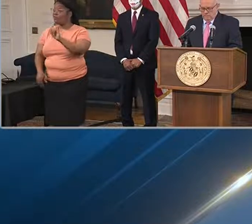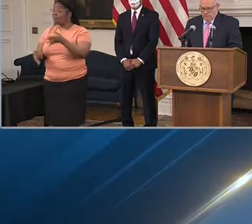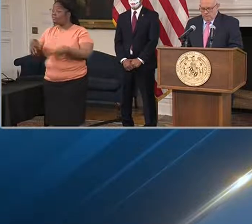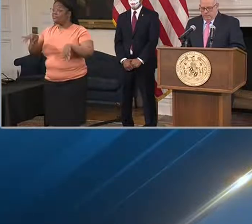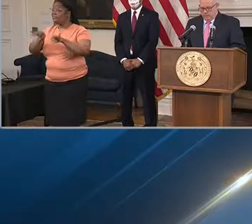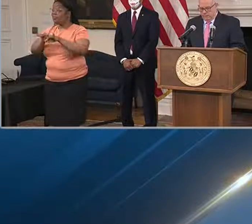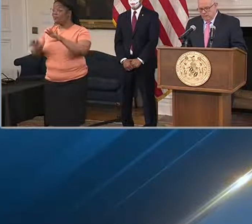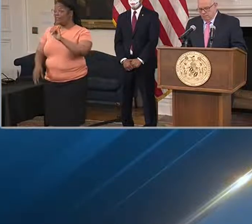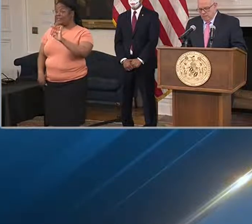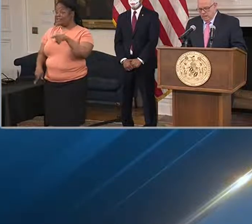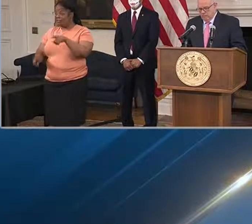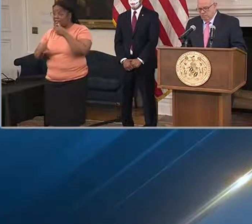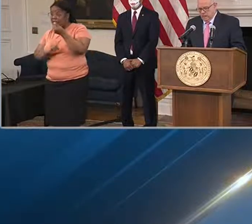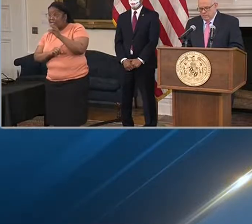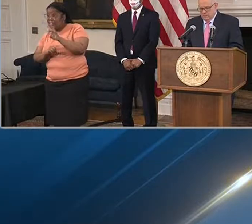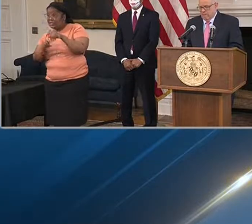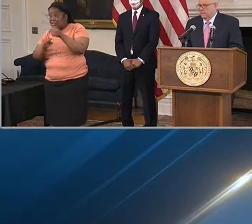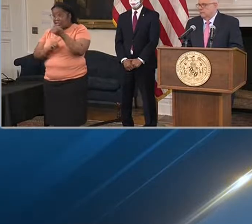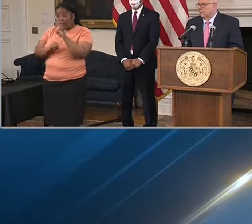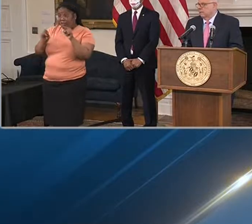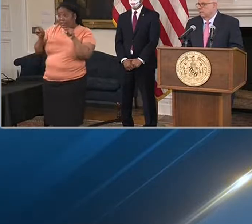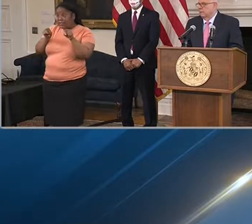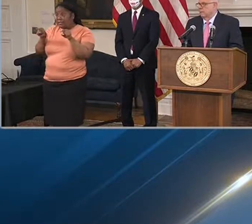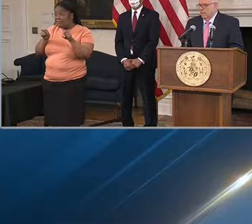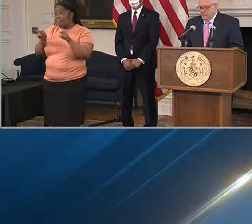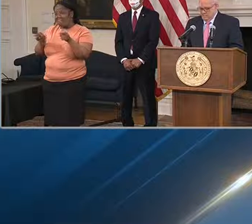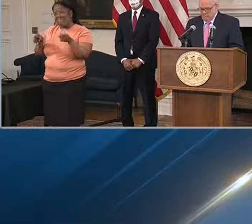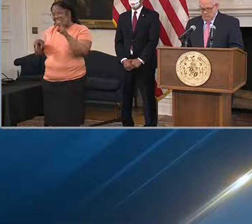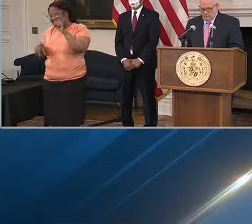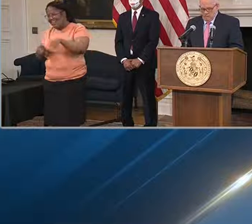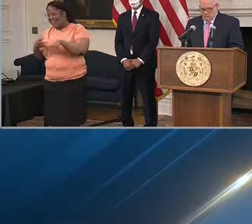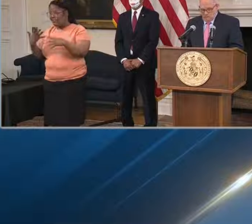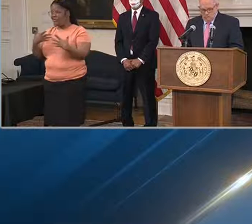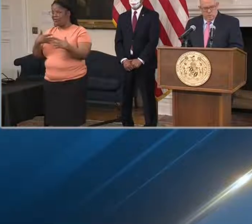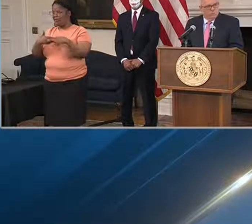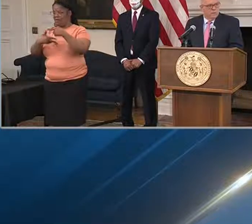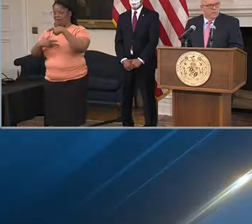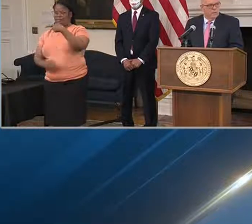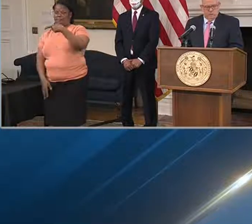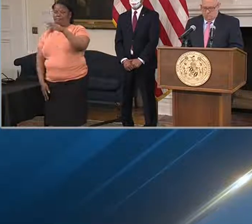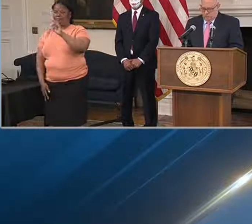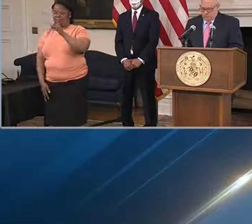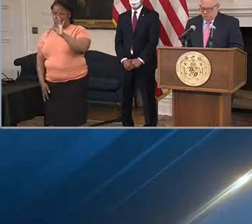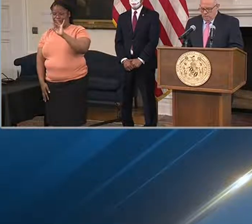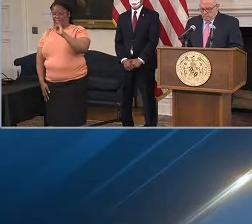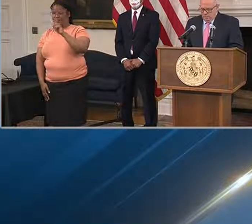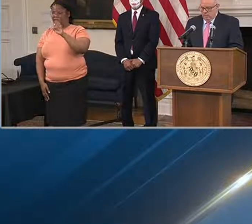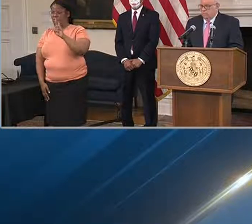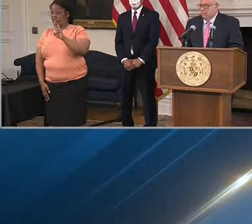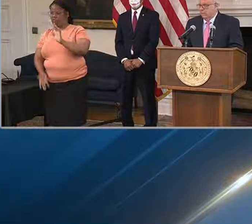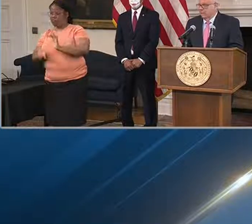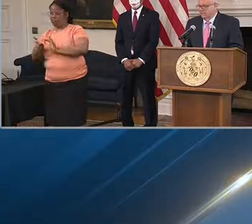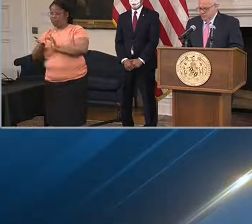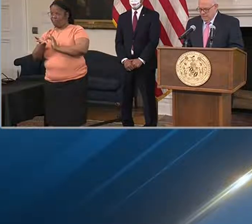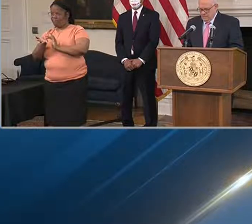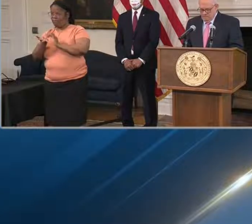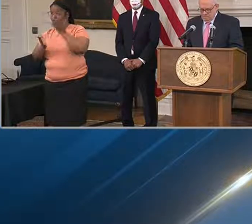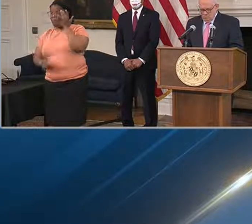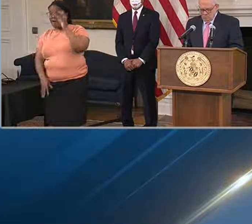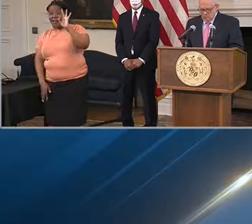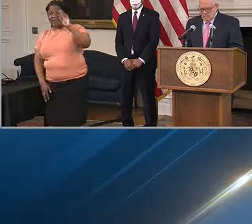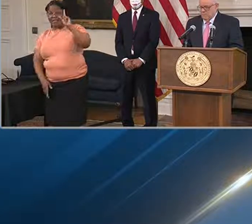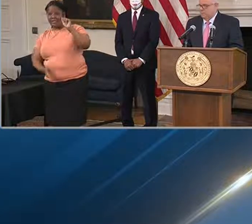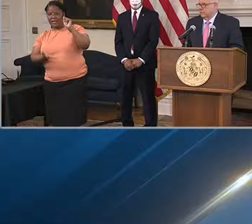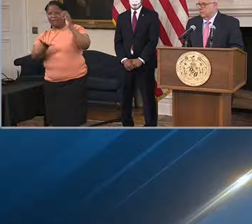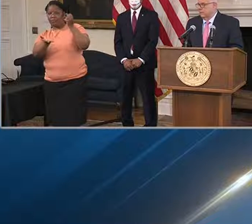to utilize clinics that are providing the Pfizer vaccine, as it is the only one that is currently approved by the